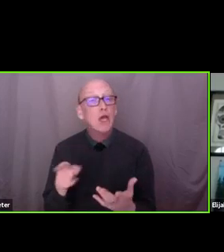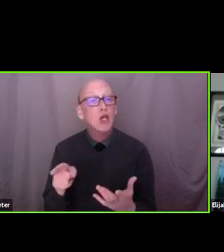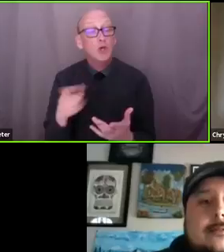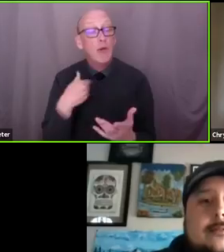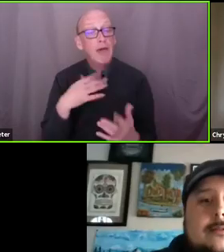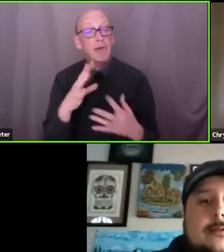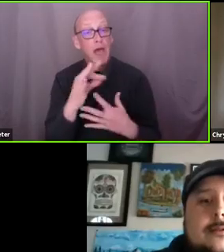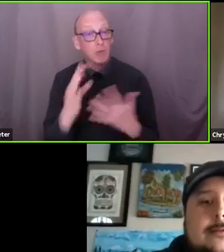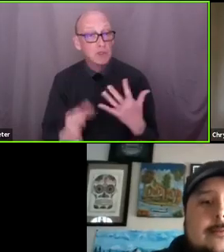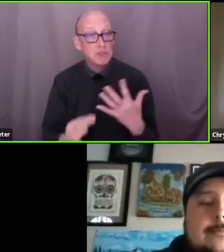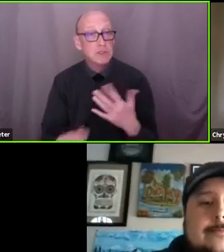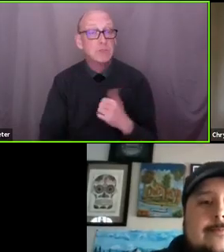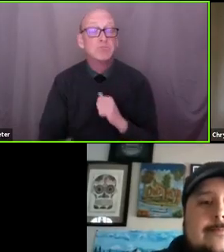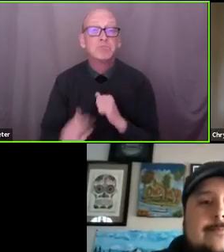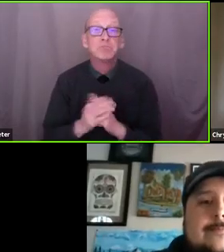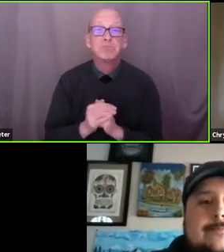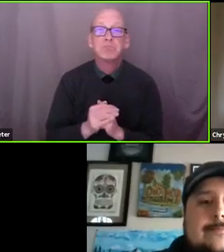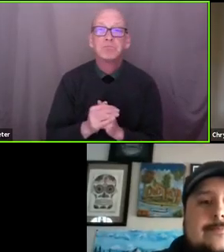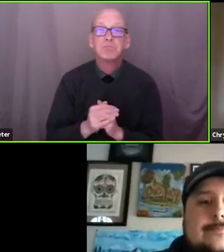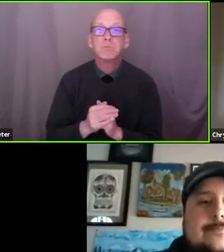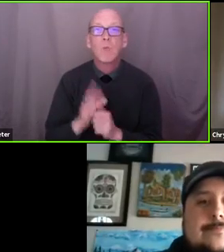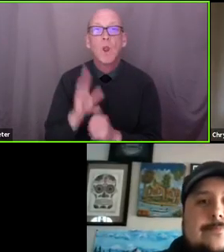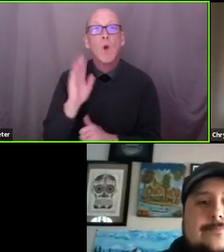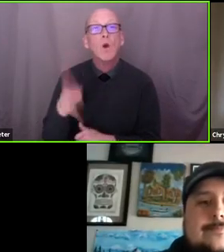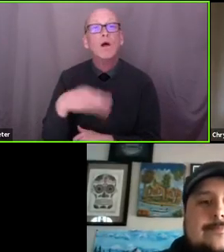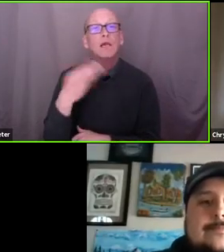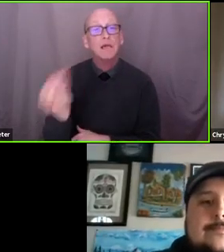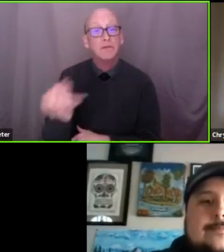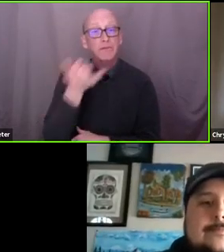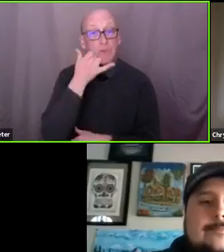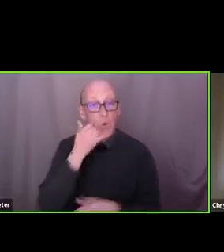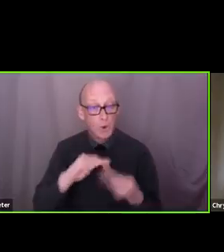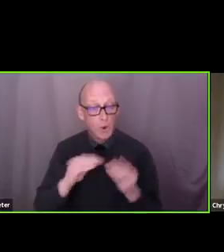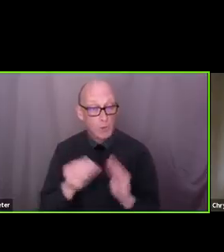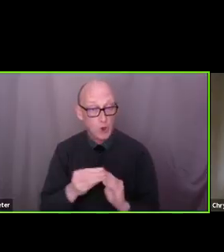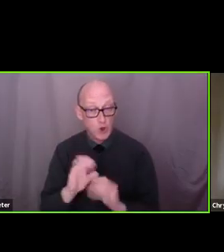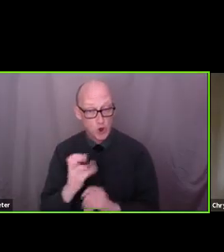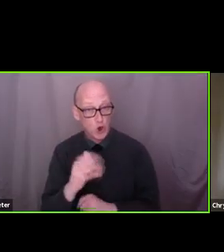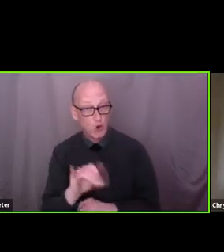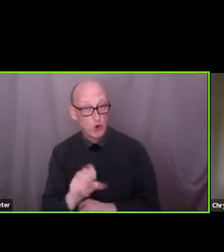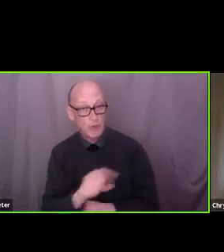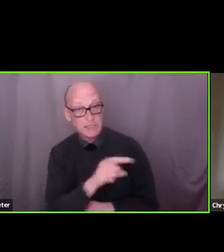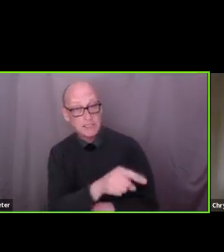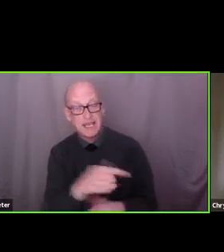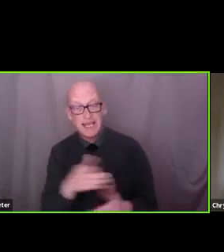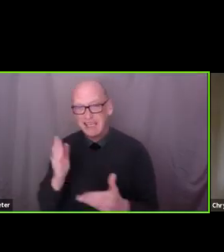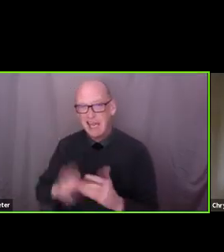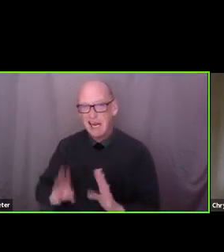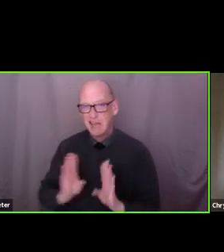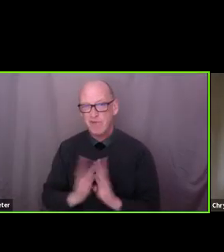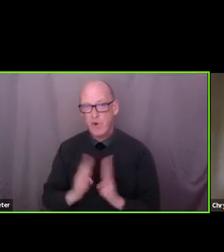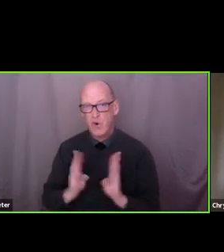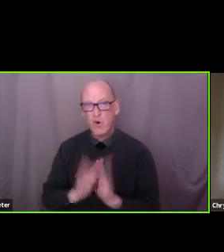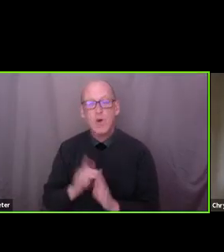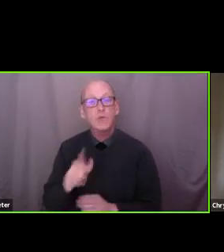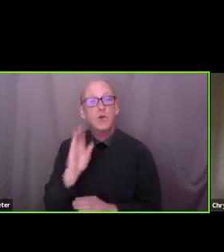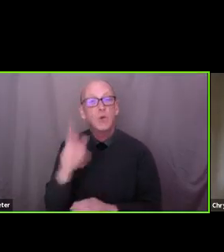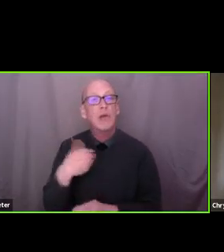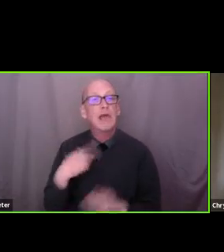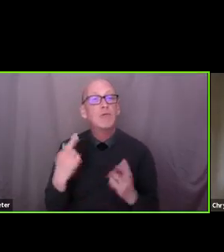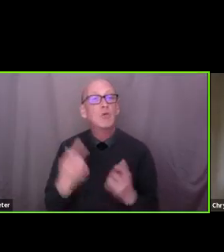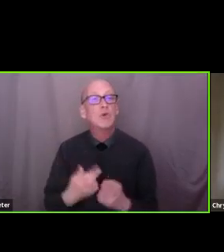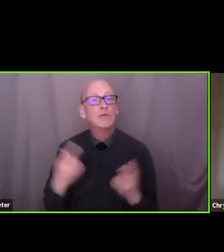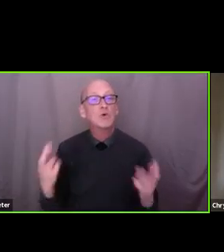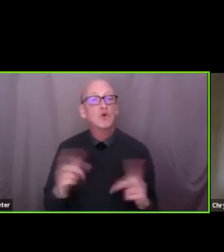options. And we're going to give you that phone number at the end of our forum so that you'll have a resource to reach